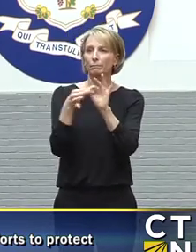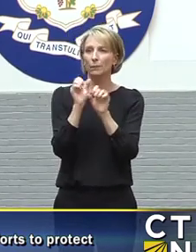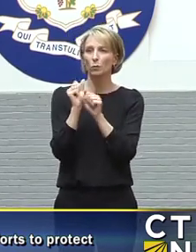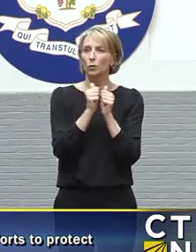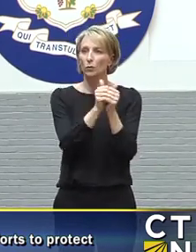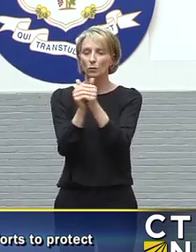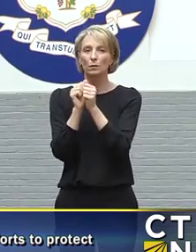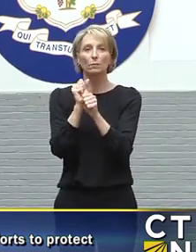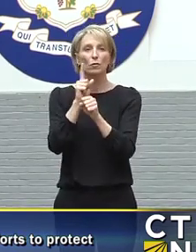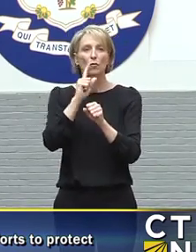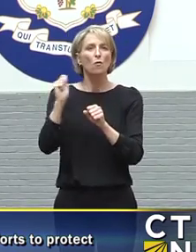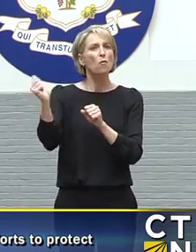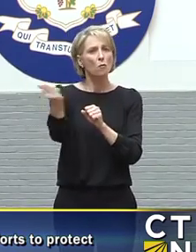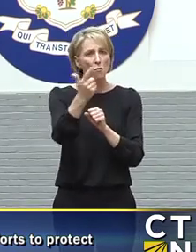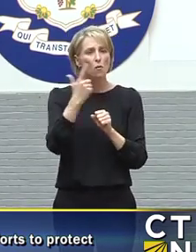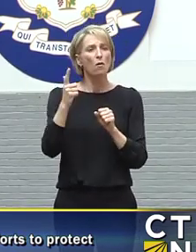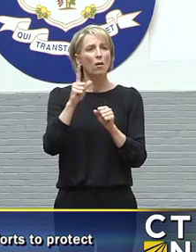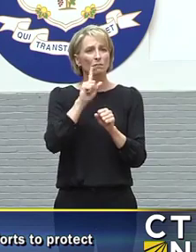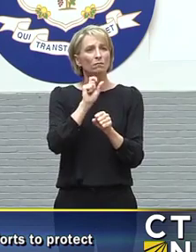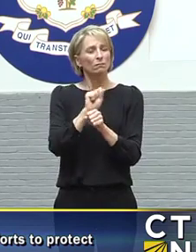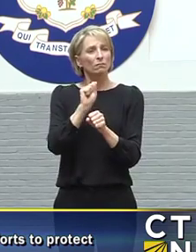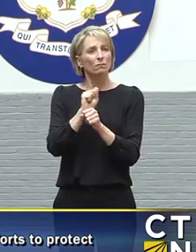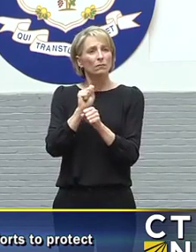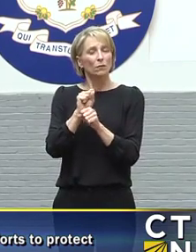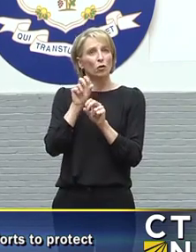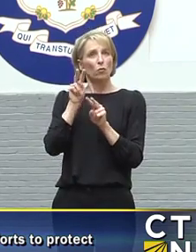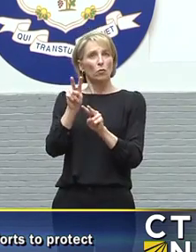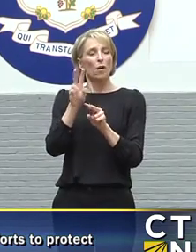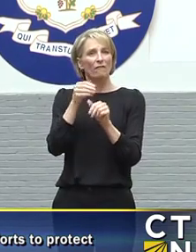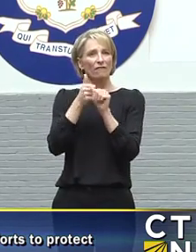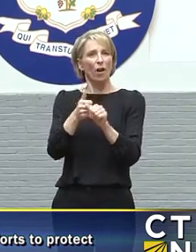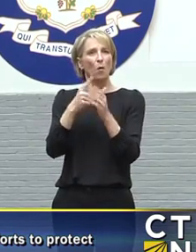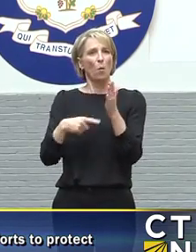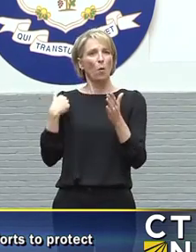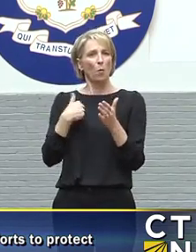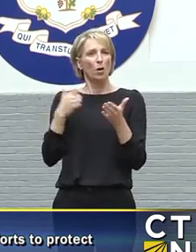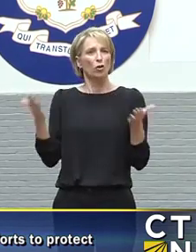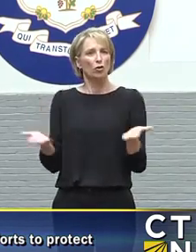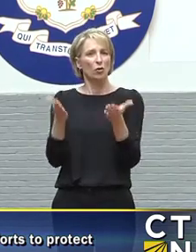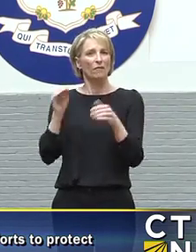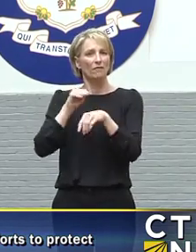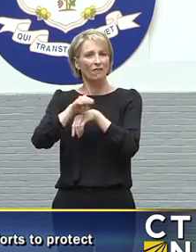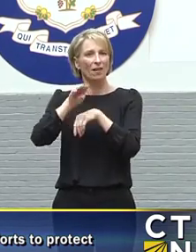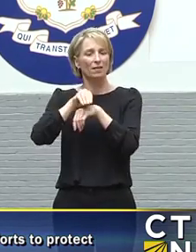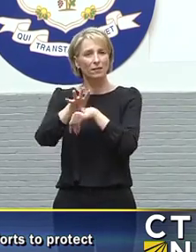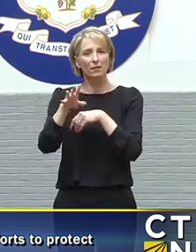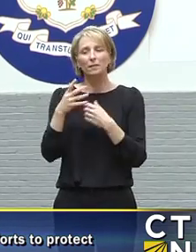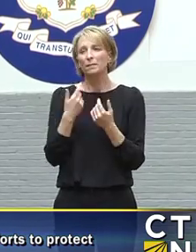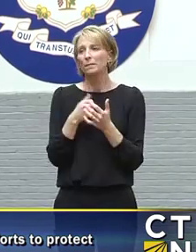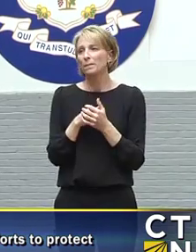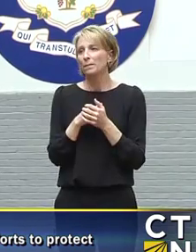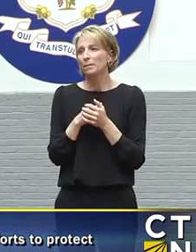and every one of you takes so seriously what we're trying to emphasize. Nobody is